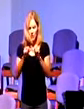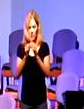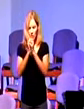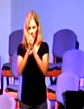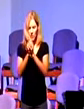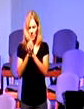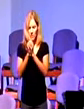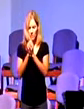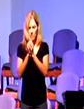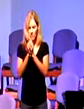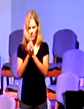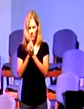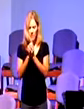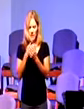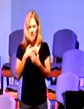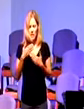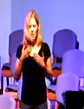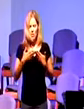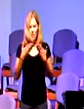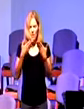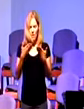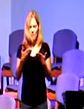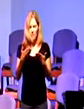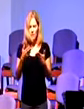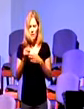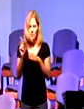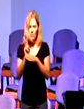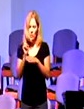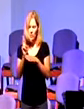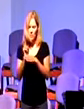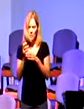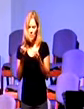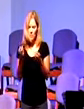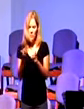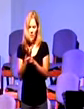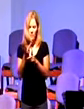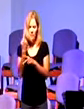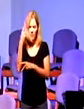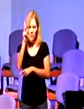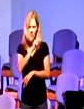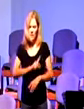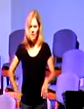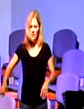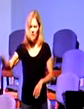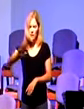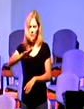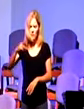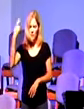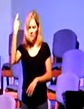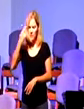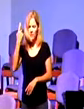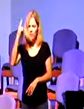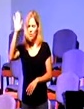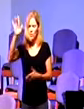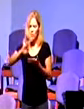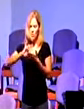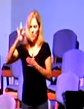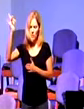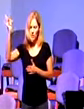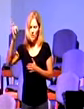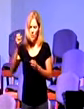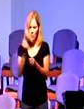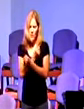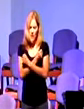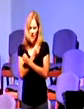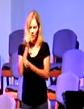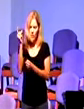worship by taking our offering, that you would use it, multiply it for your kingdom purposes, and ultimately for your glory. We